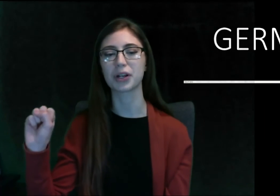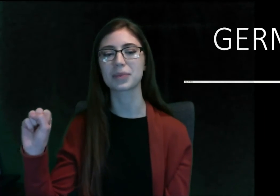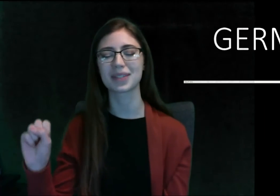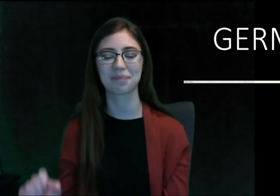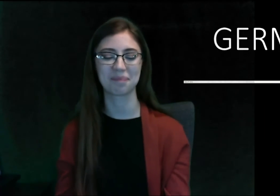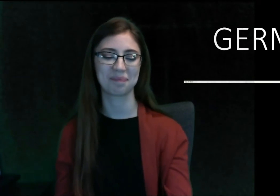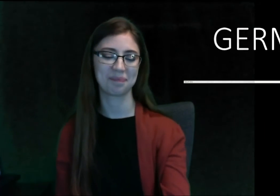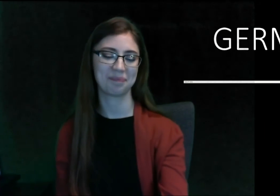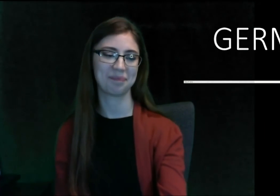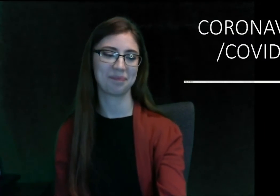Germs.